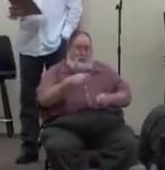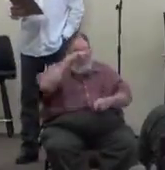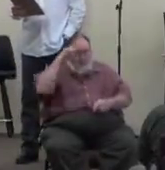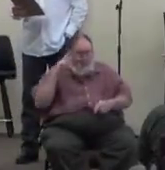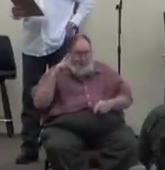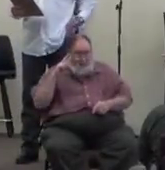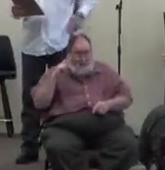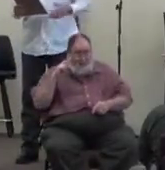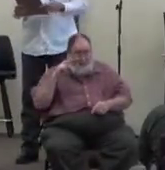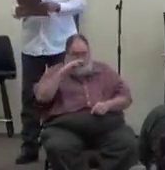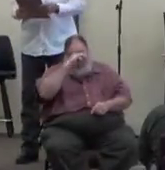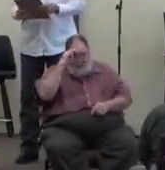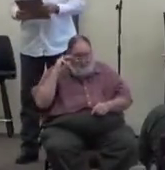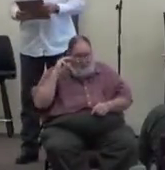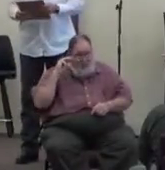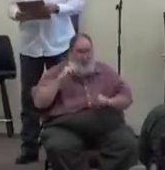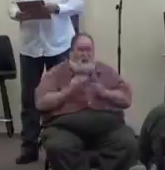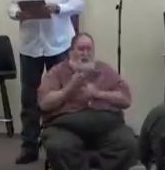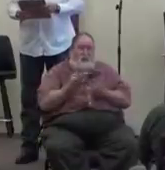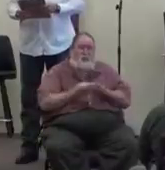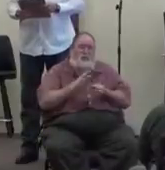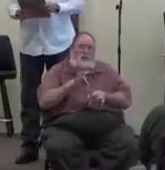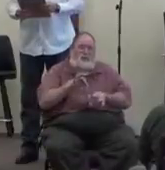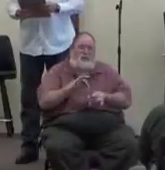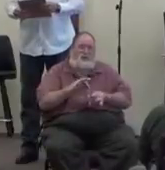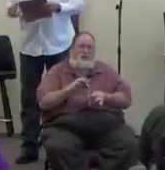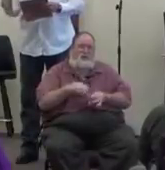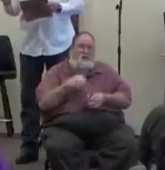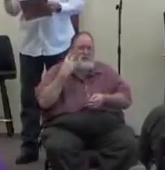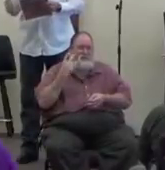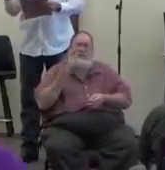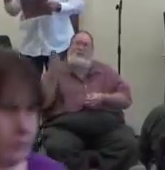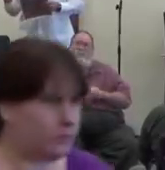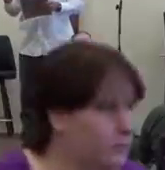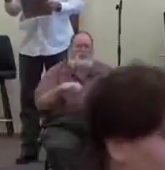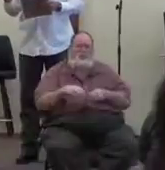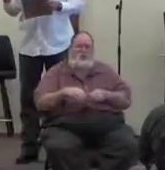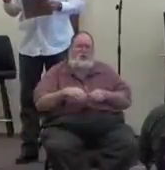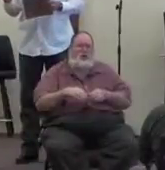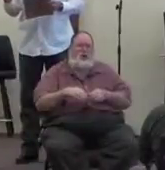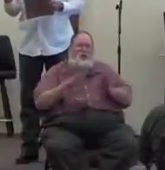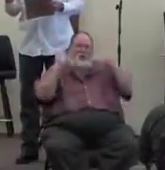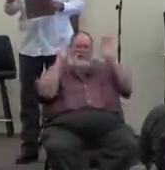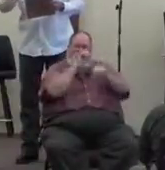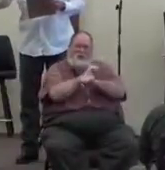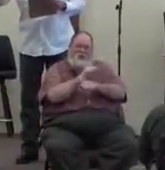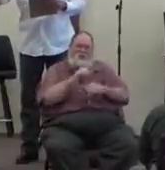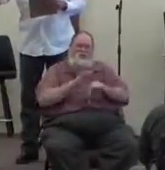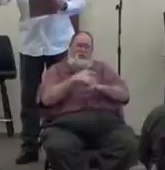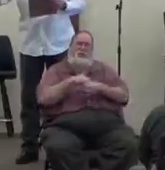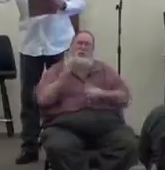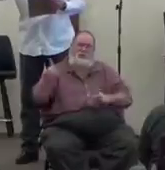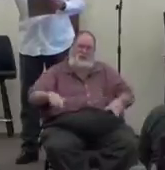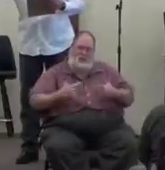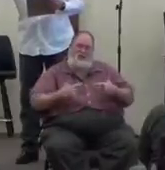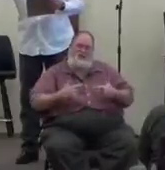Mary, through the Holy Spirit. We see him do miracles early on in his life, and he just